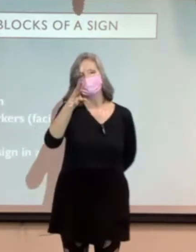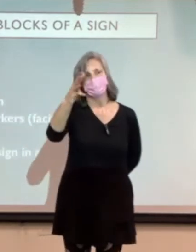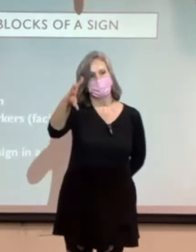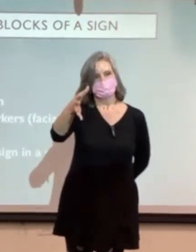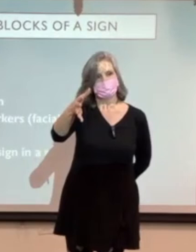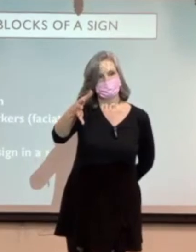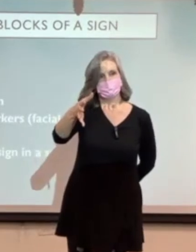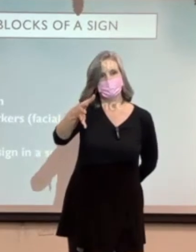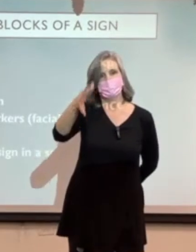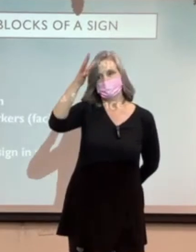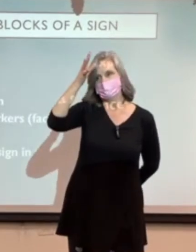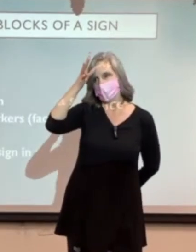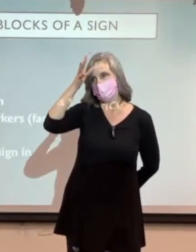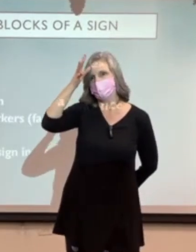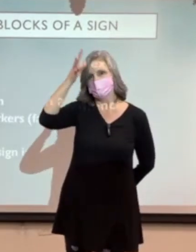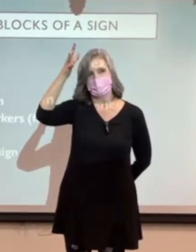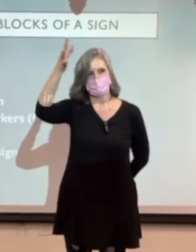grandma or from dad to grandpa.